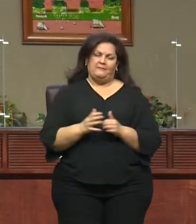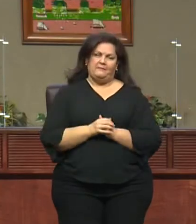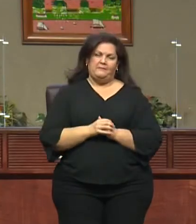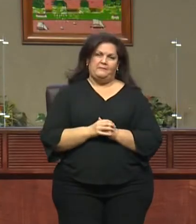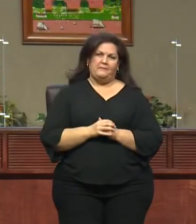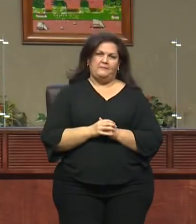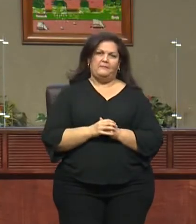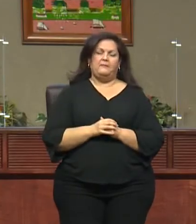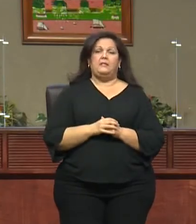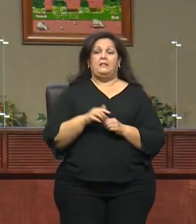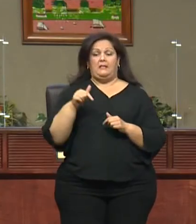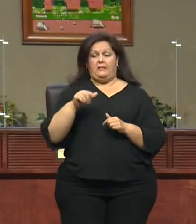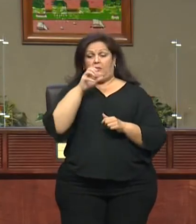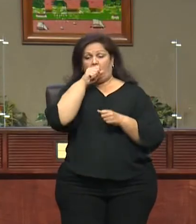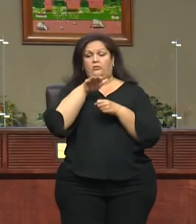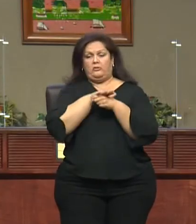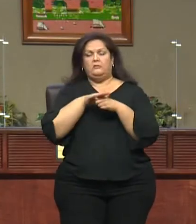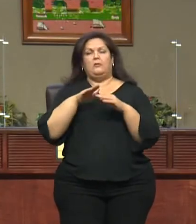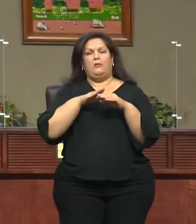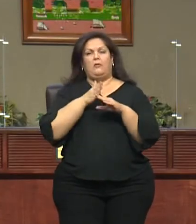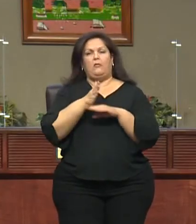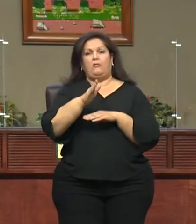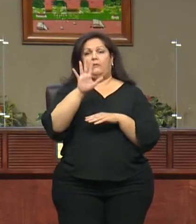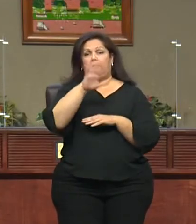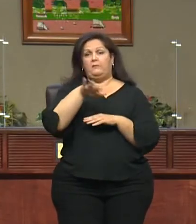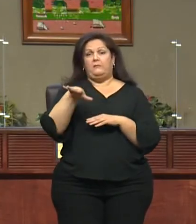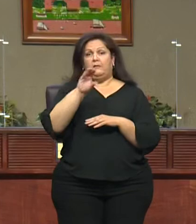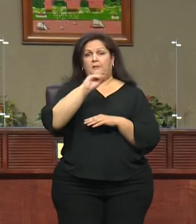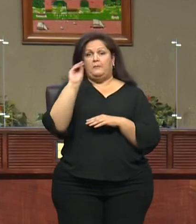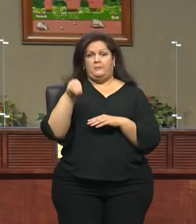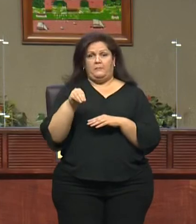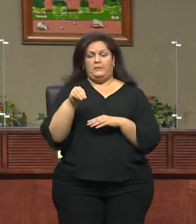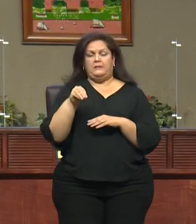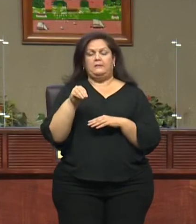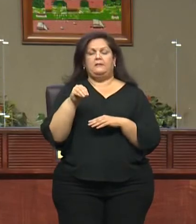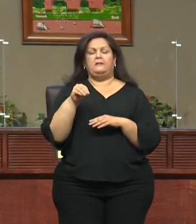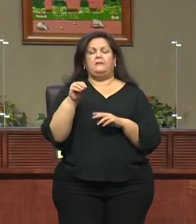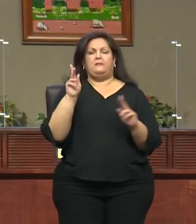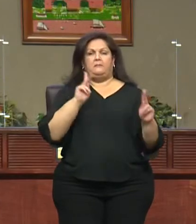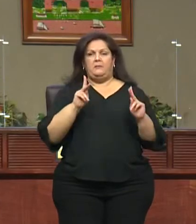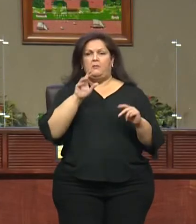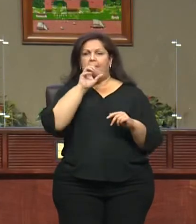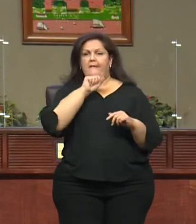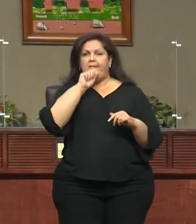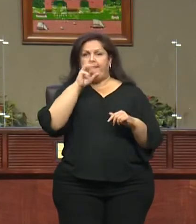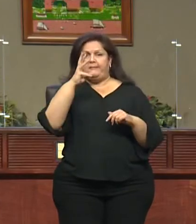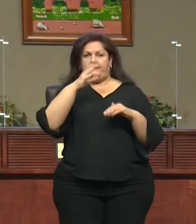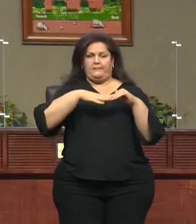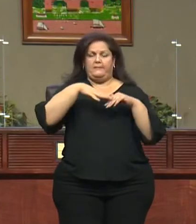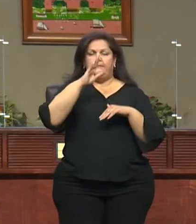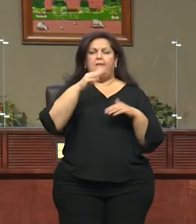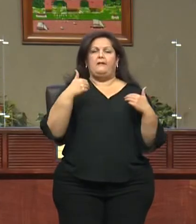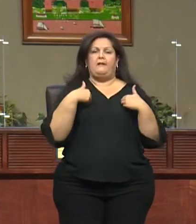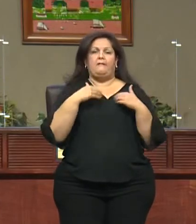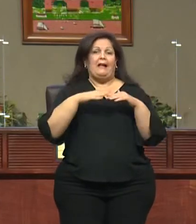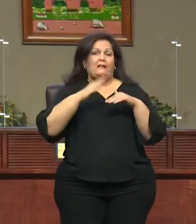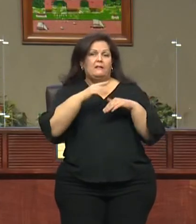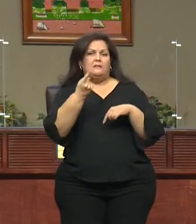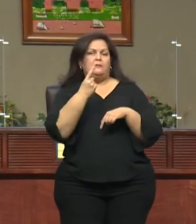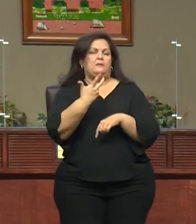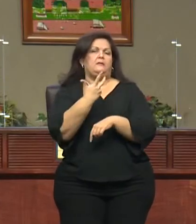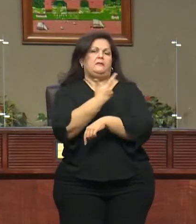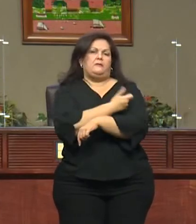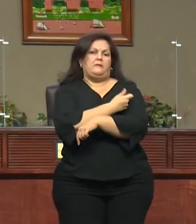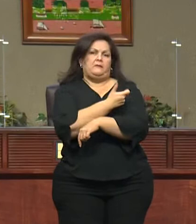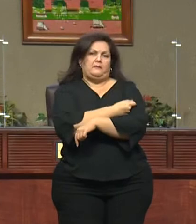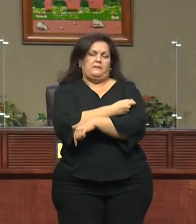and over 55% of Orange County's population, 16 and older, has had at least one dose of the vaccine.